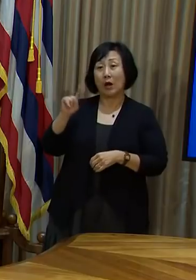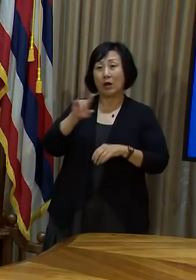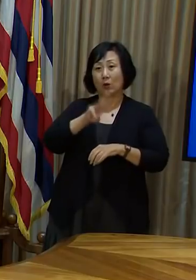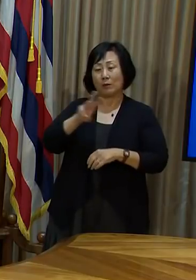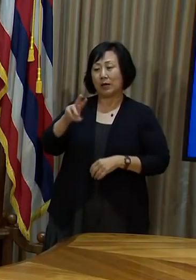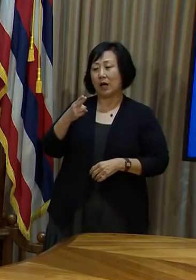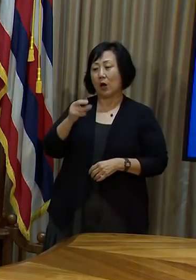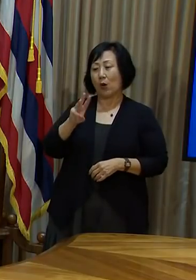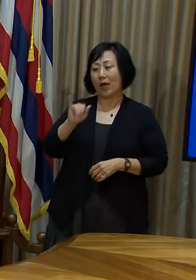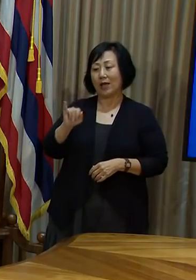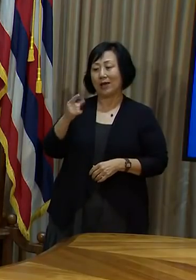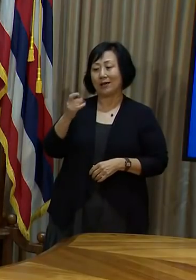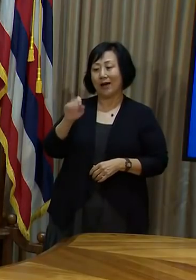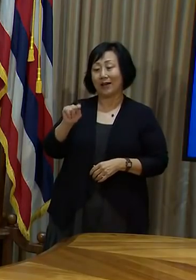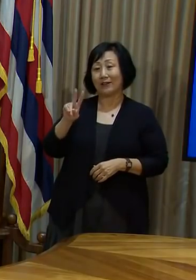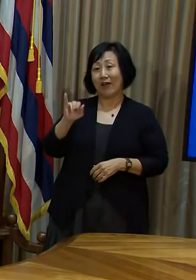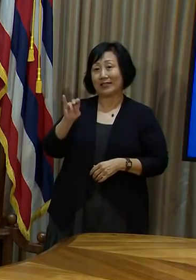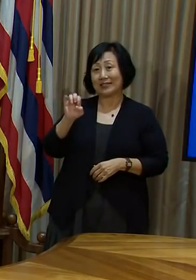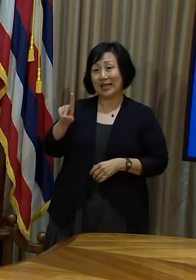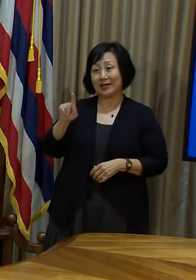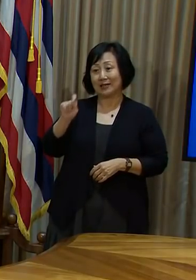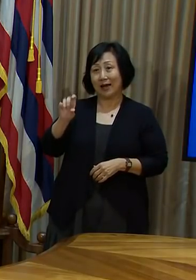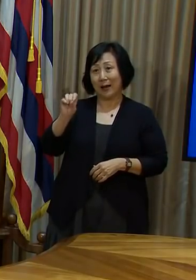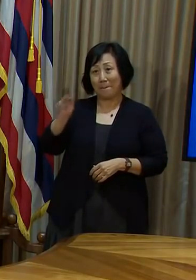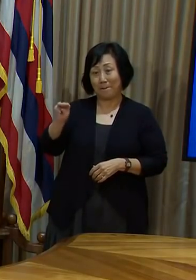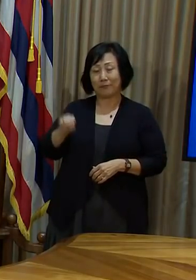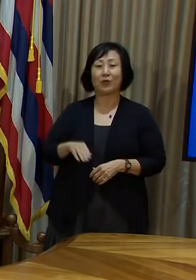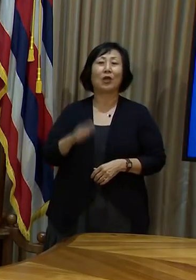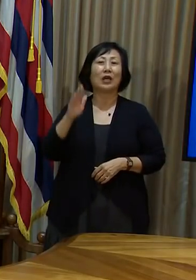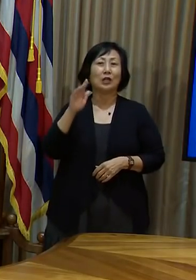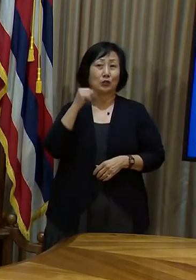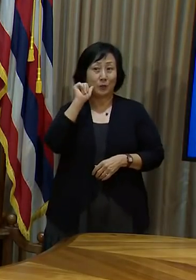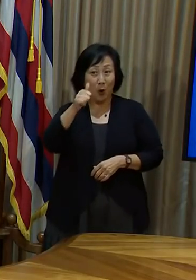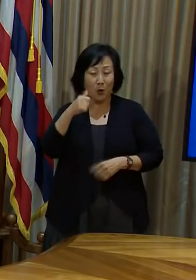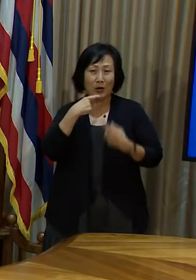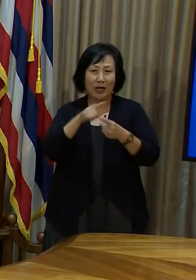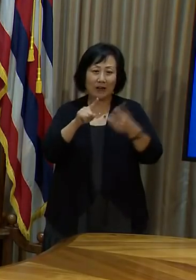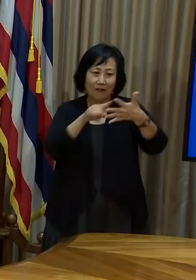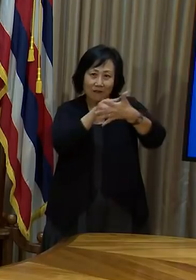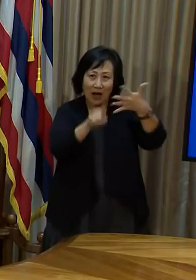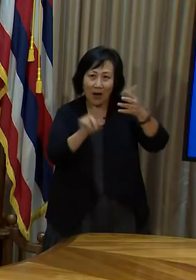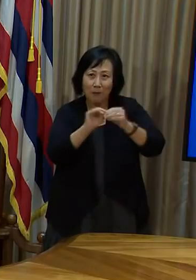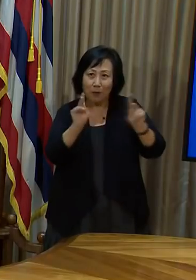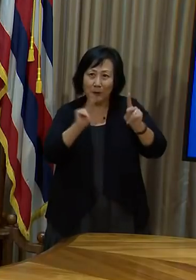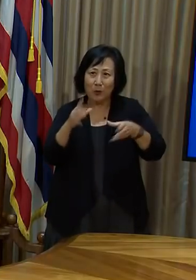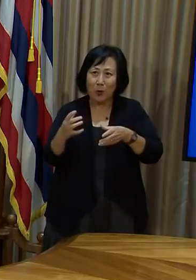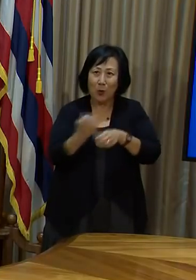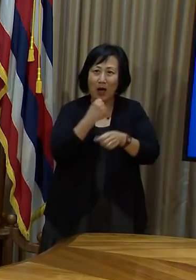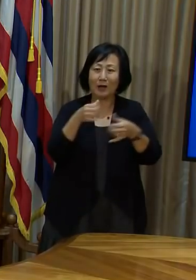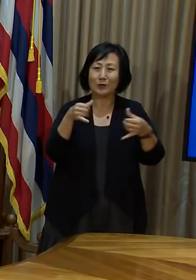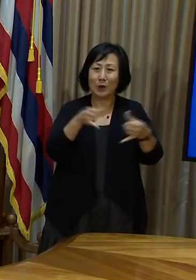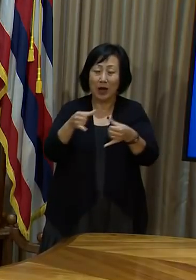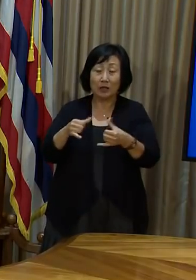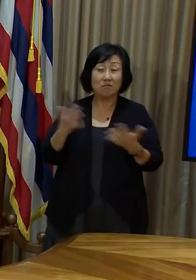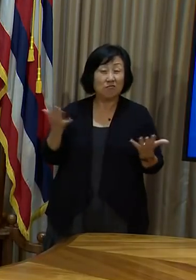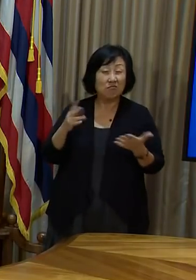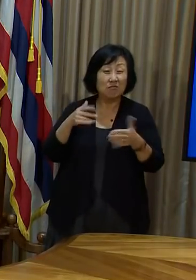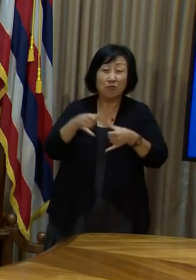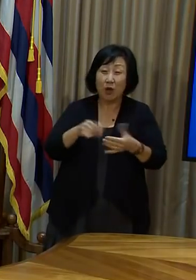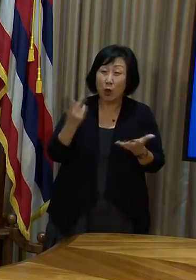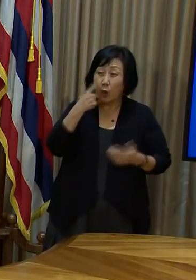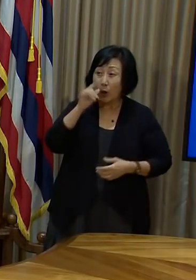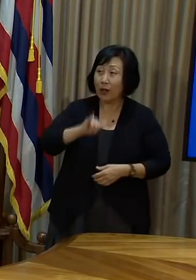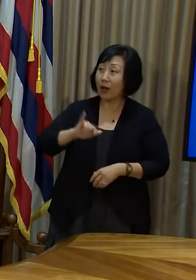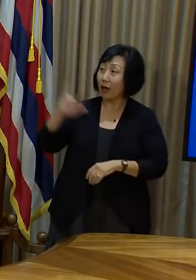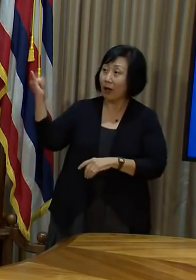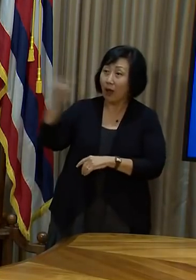hawaiigotvaccinated.com. And we will be announcing 5 more prize winners tomorrow. They'll be winning airline miles,